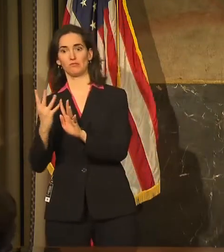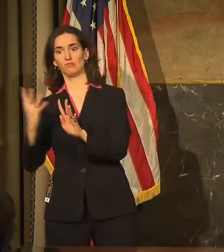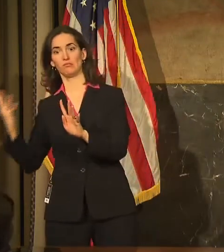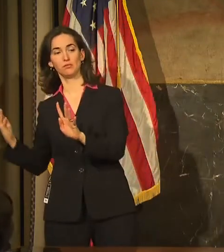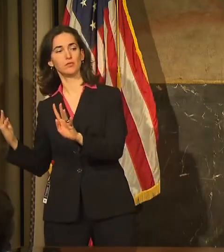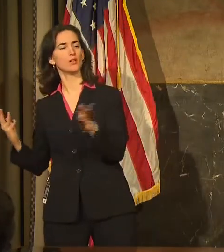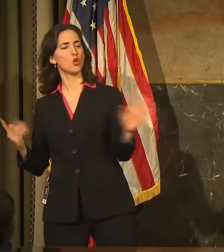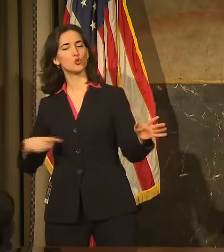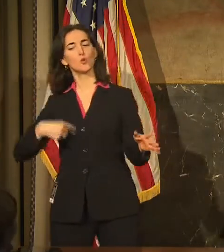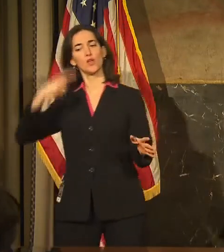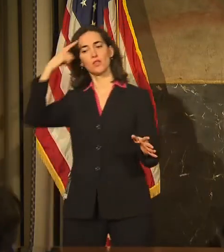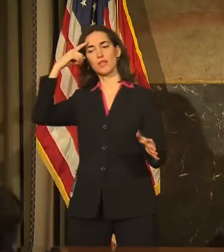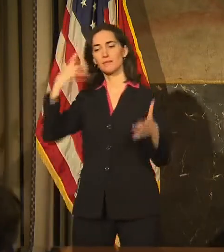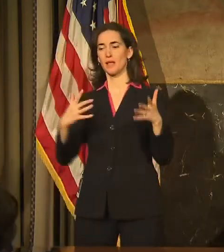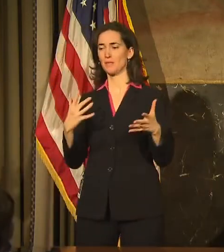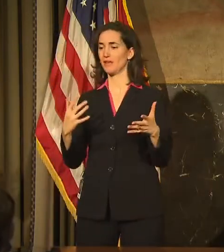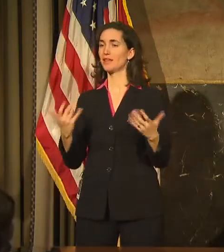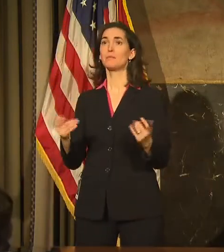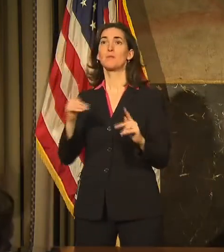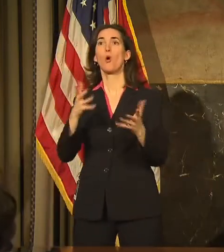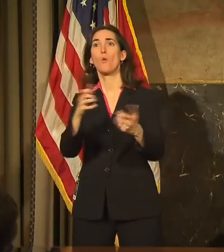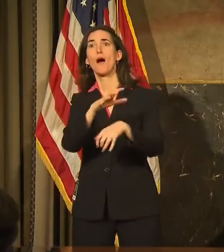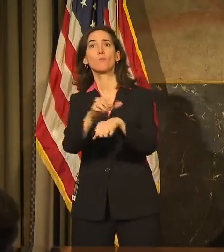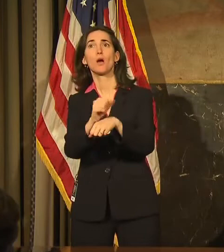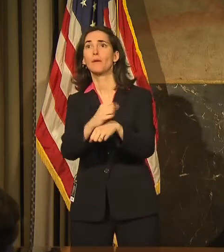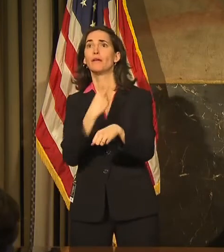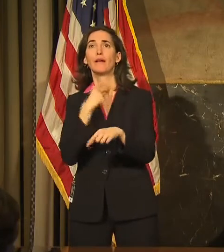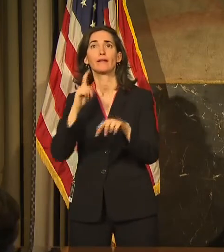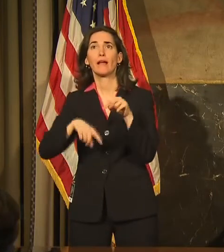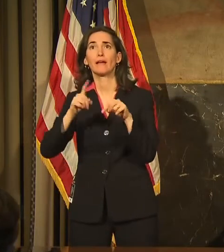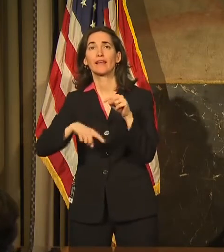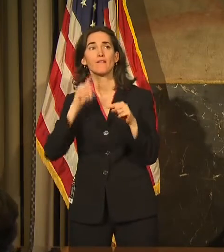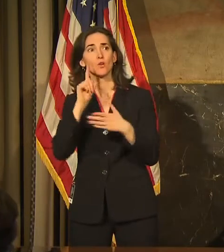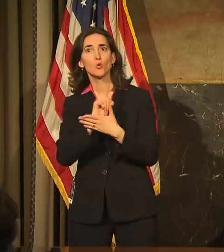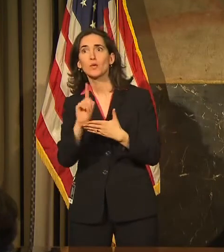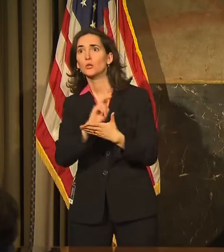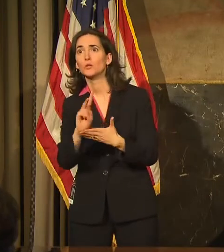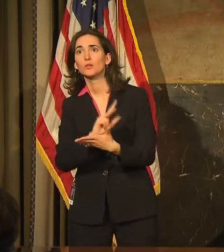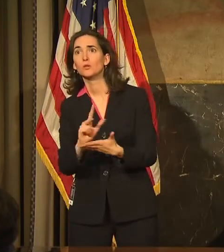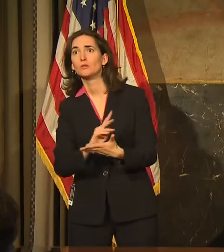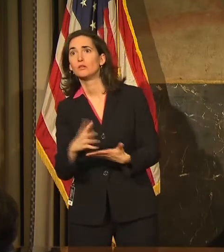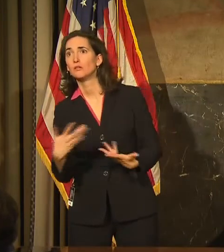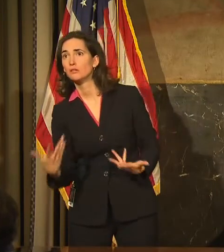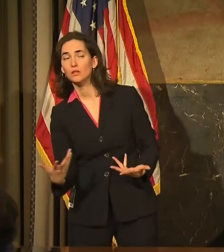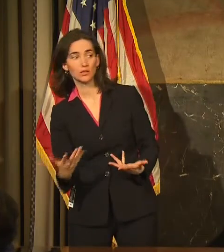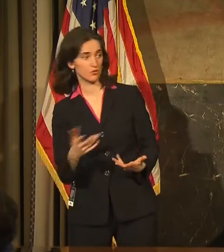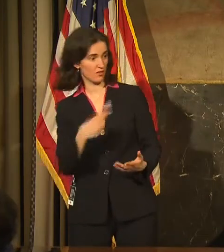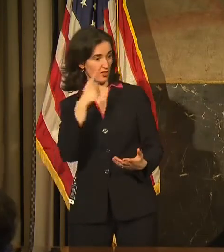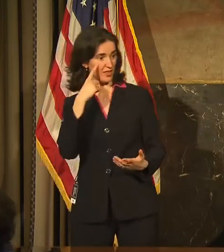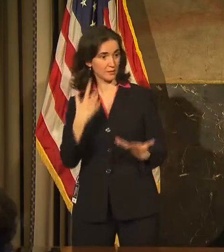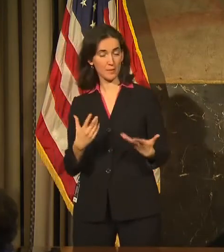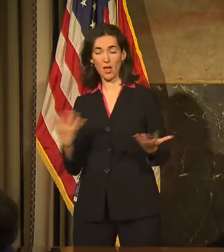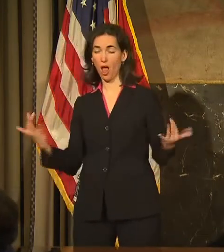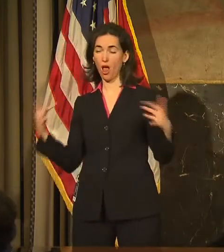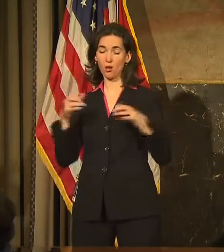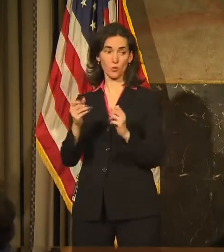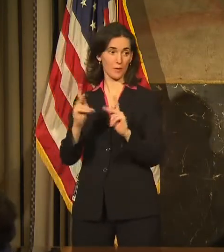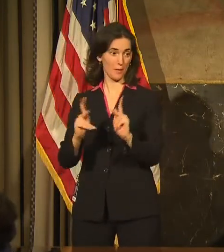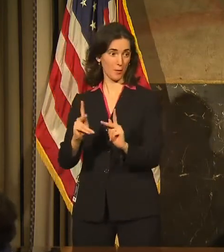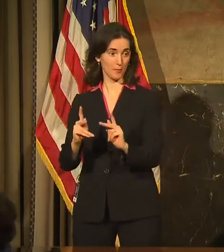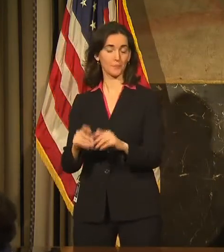because there's not enough capacity to deliver it? And also, could you clarify the teachers and the school staff, is that public schools or all schools? All